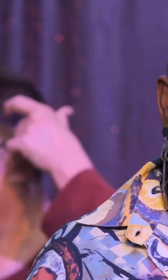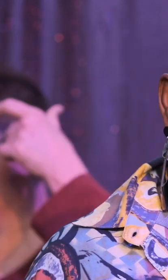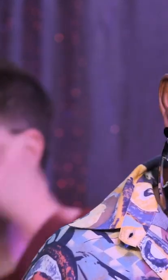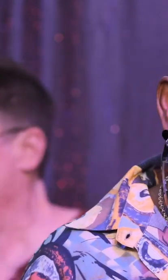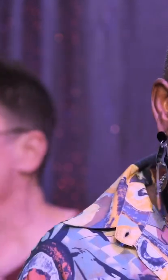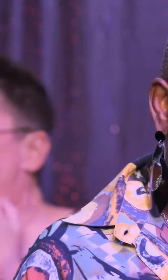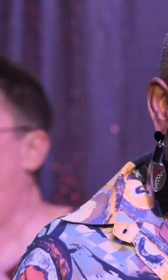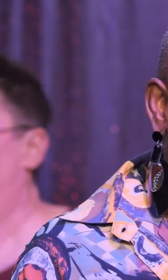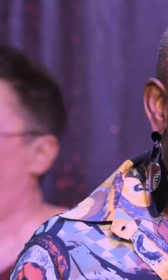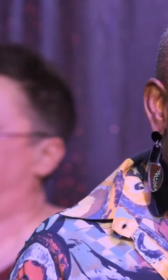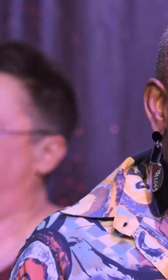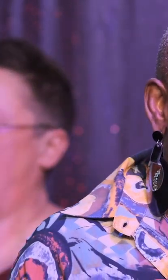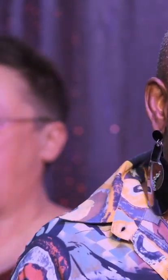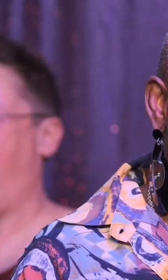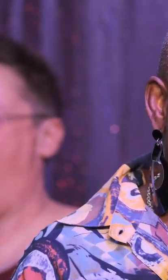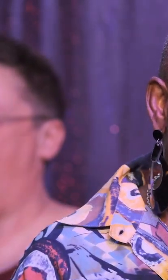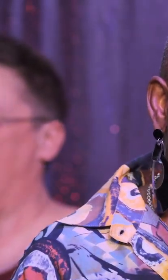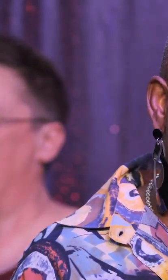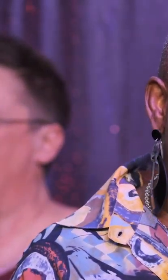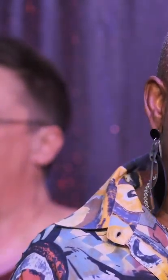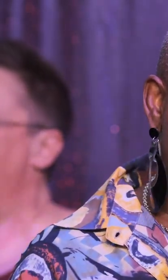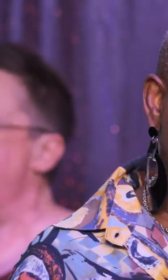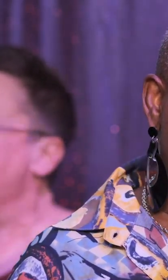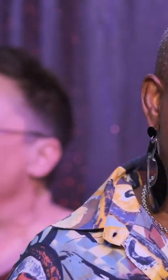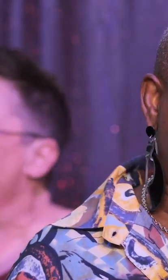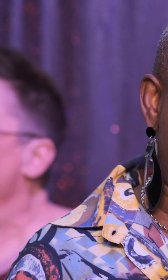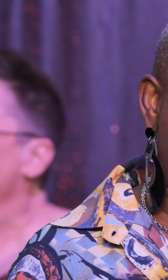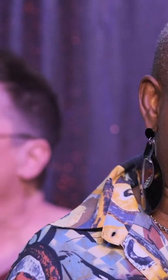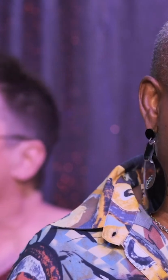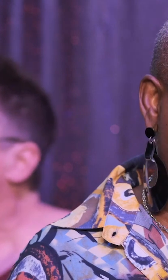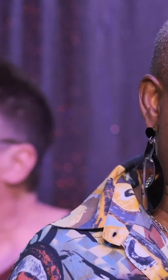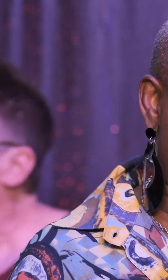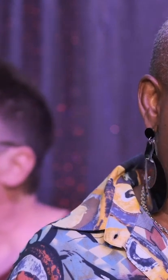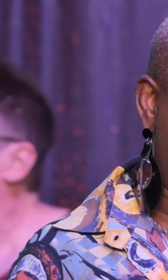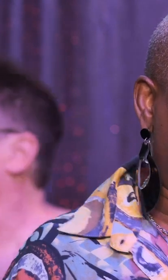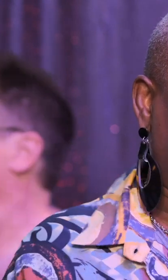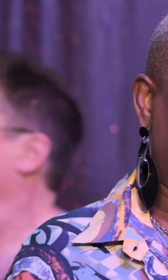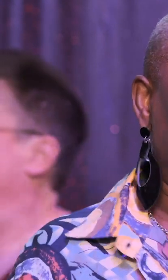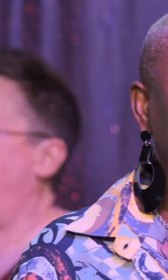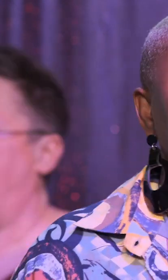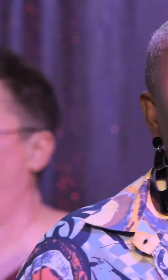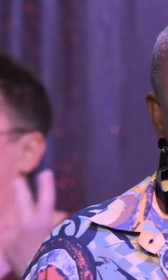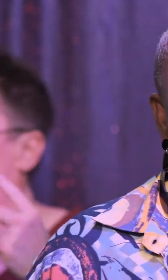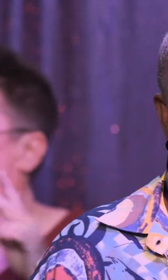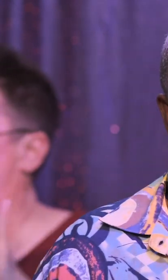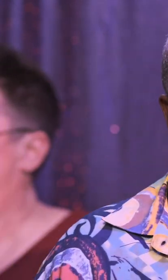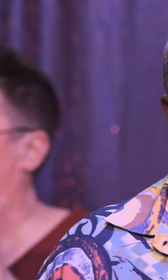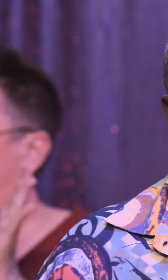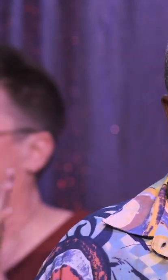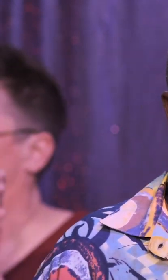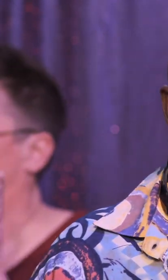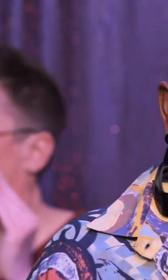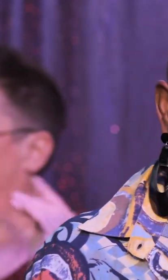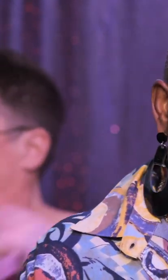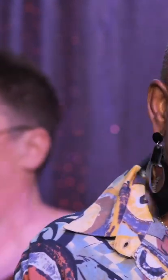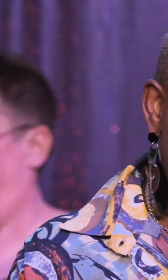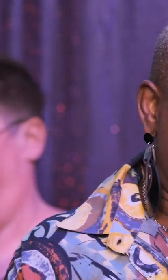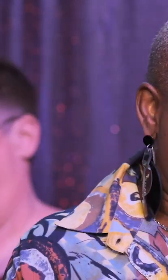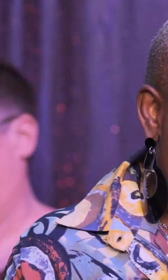with pride. I remember when some of my students spoke about seeing my picture. I taught special